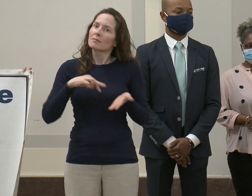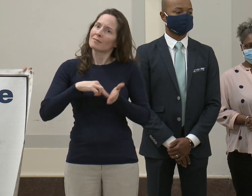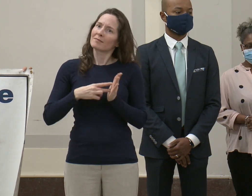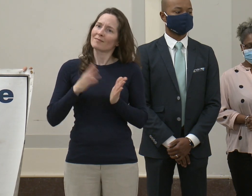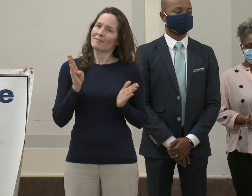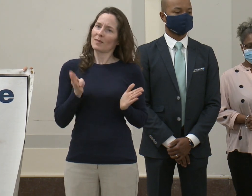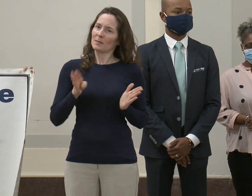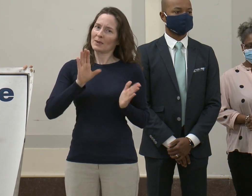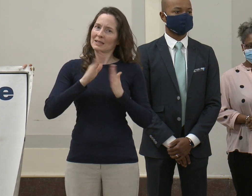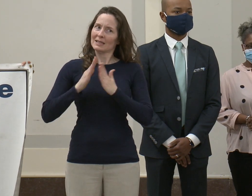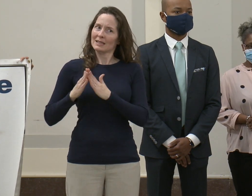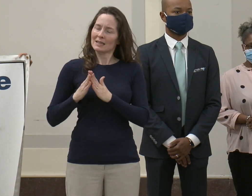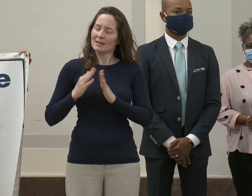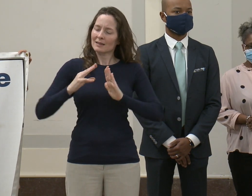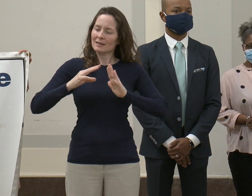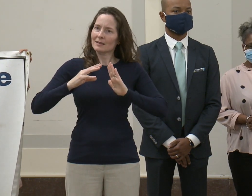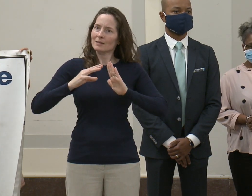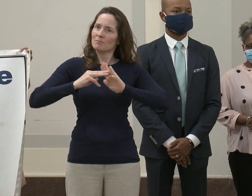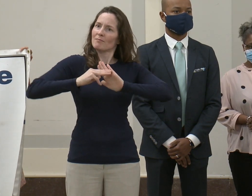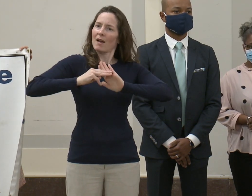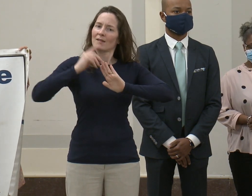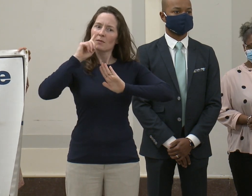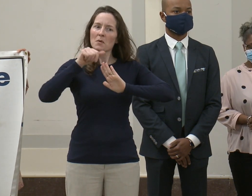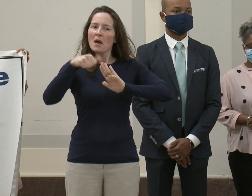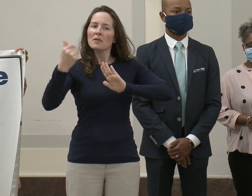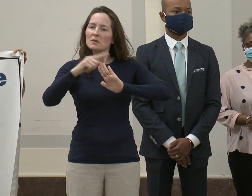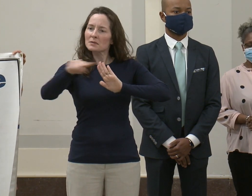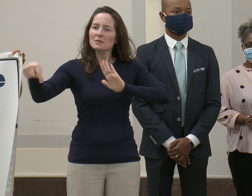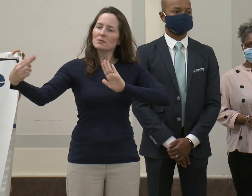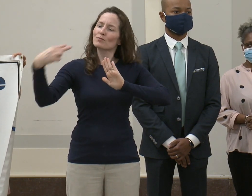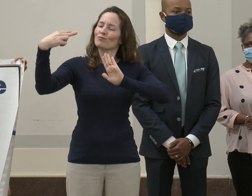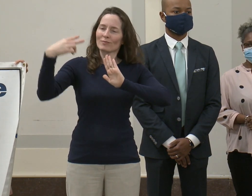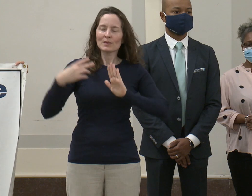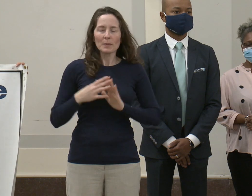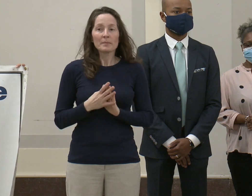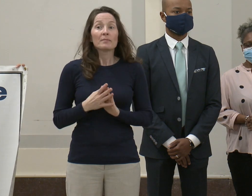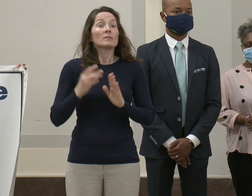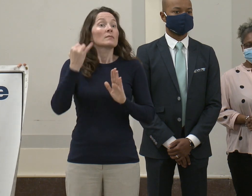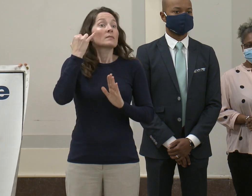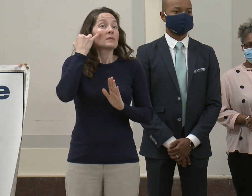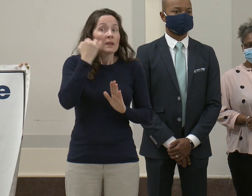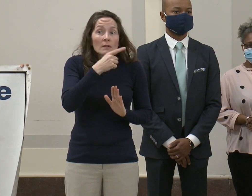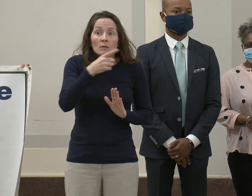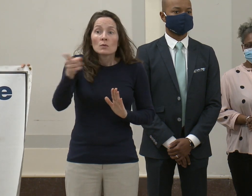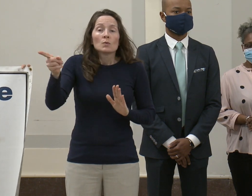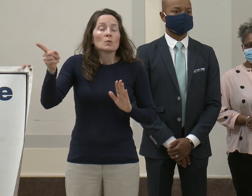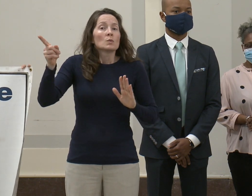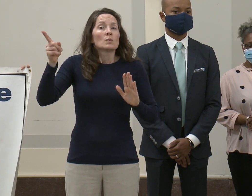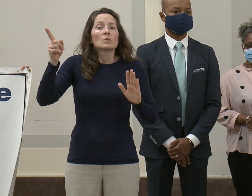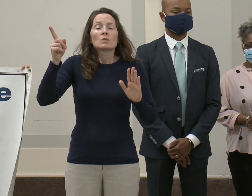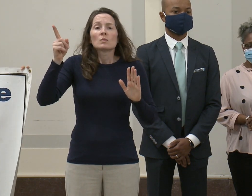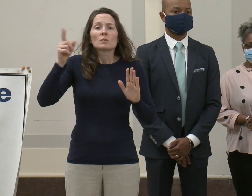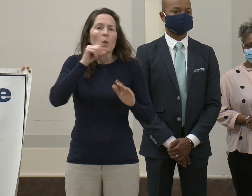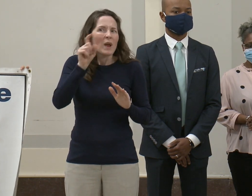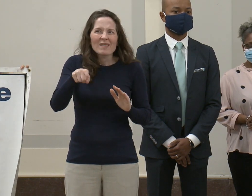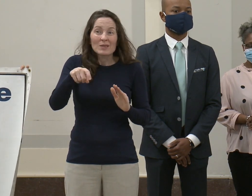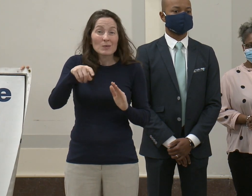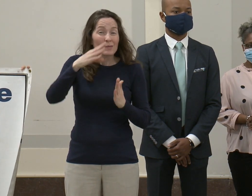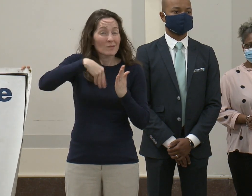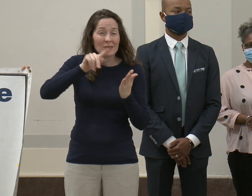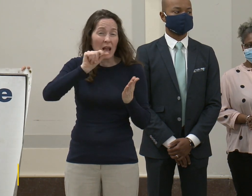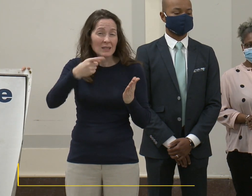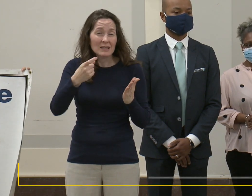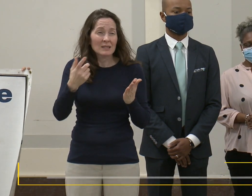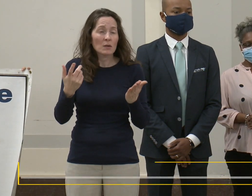Now, if there are folks listening today that have already filed taxes or don't file taxes, don't